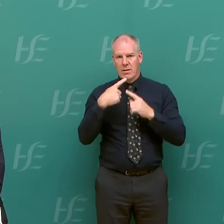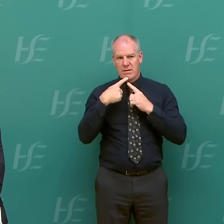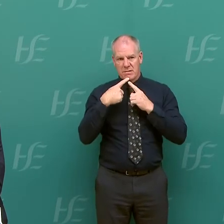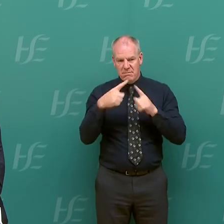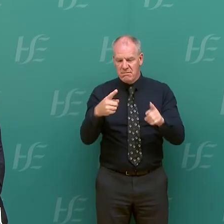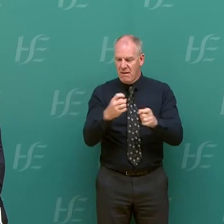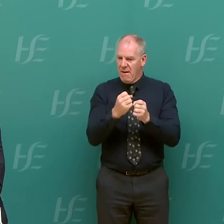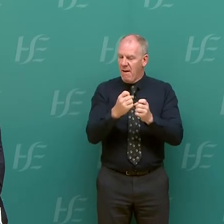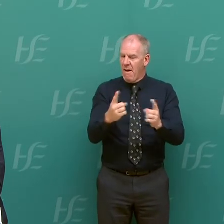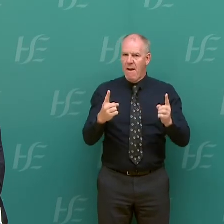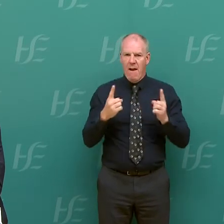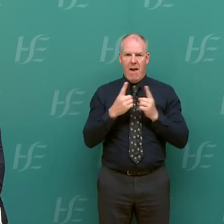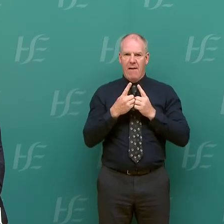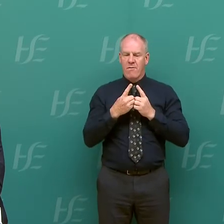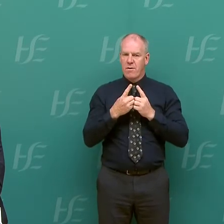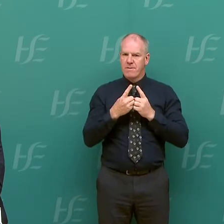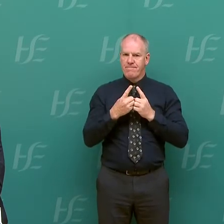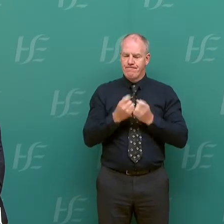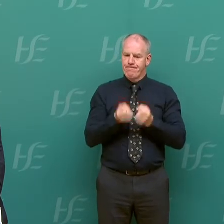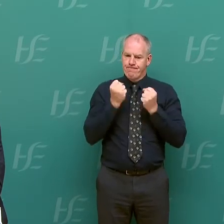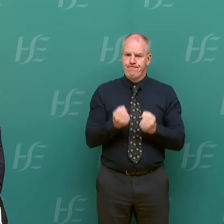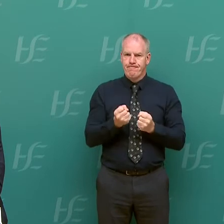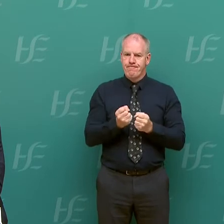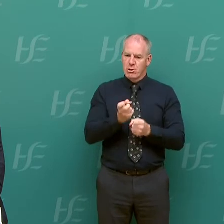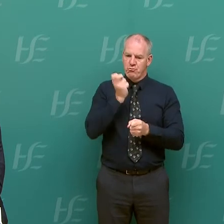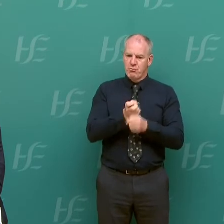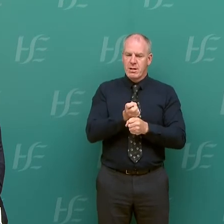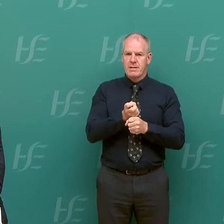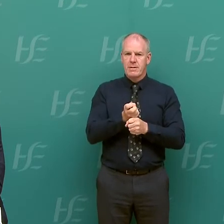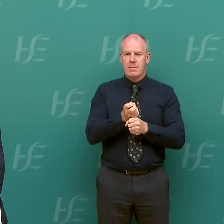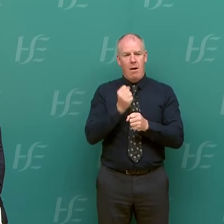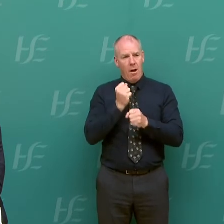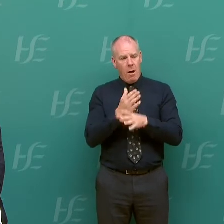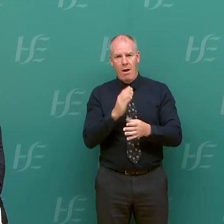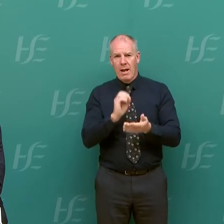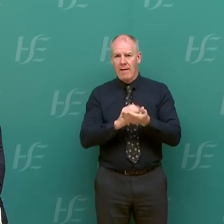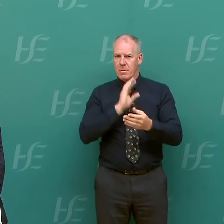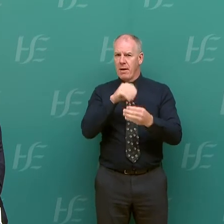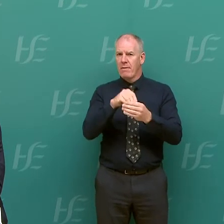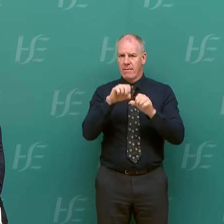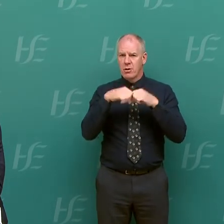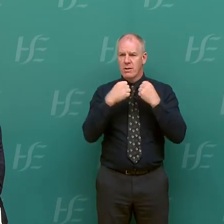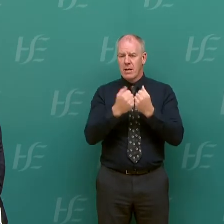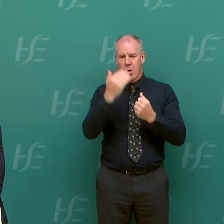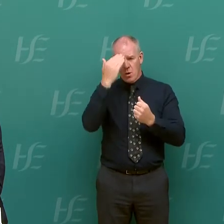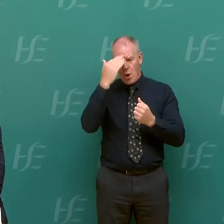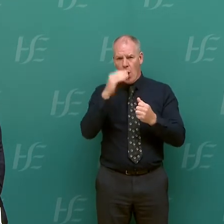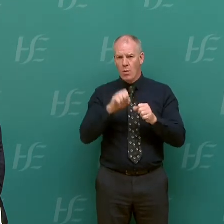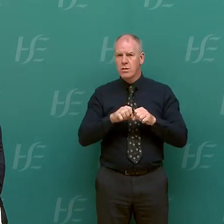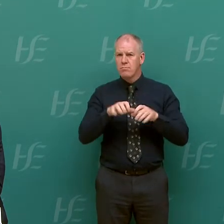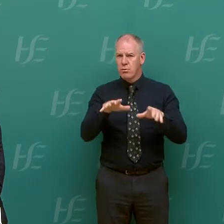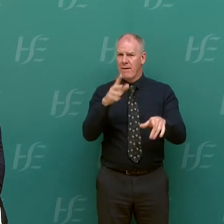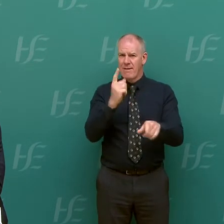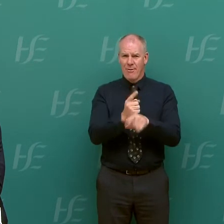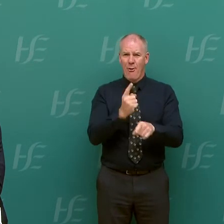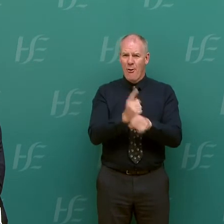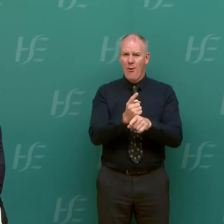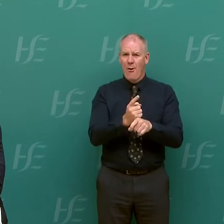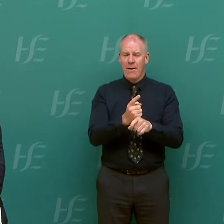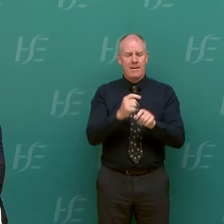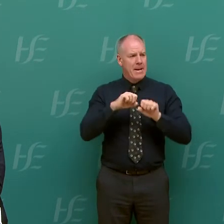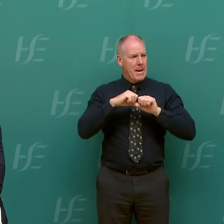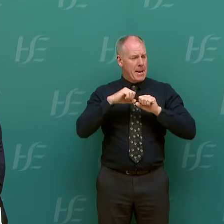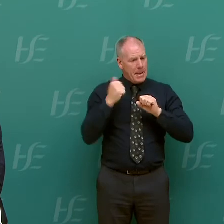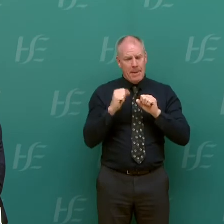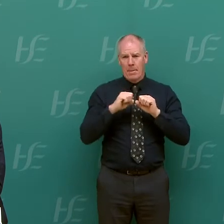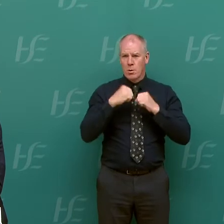everybody about being vigilant. We all have to work and operate in a society to know that the disease is out there, keeping the social distancing